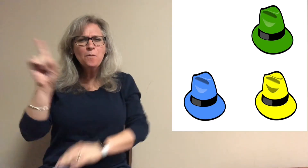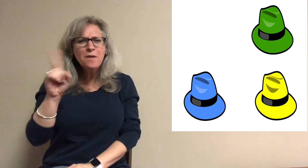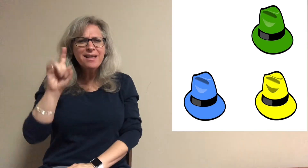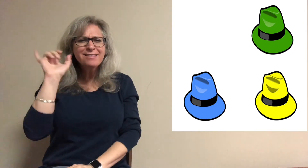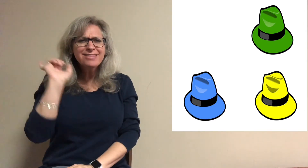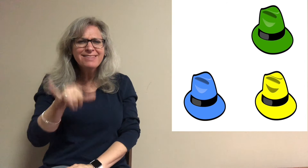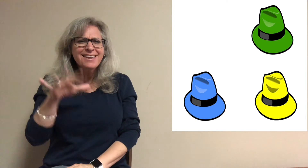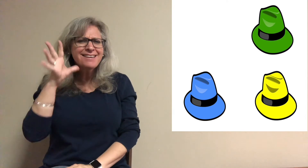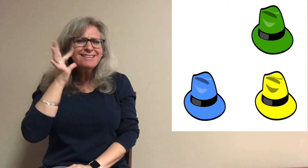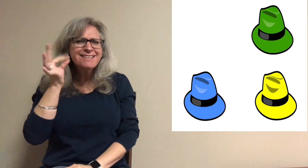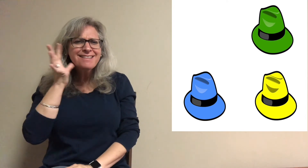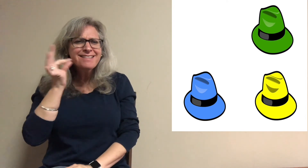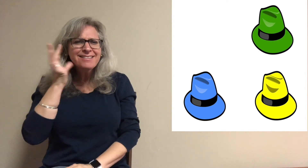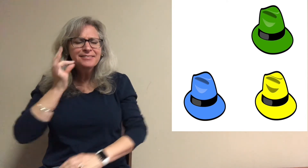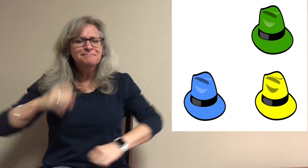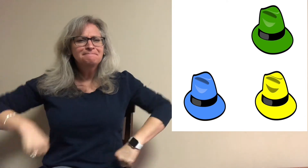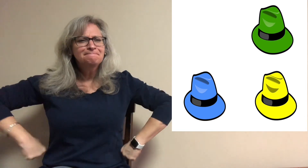Now, where is that cat?